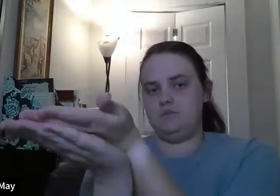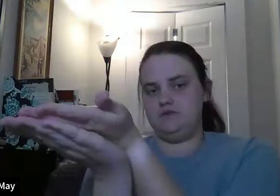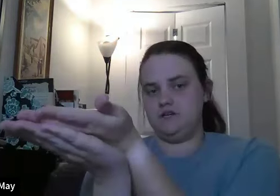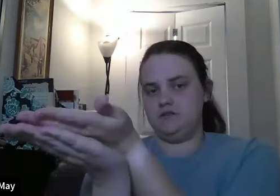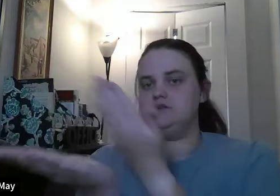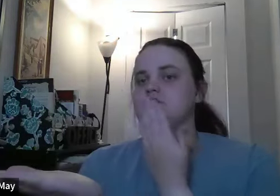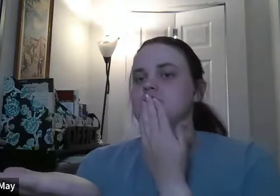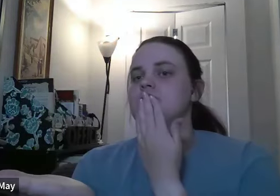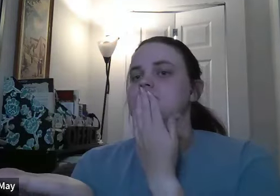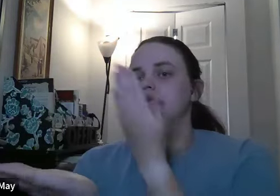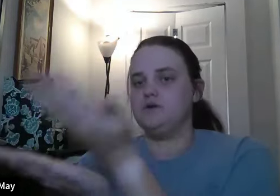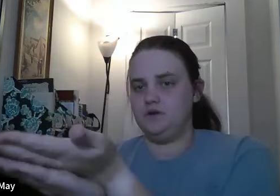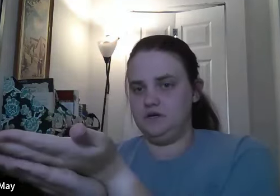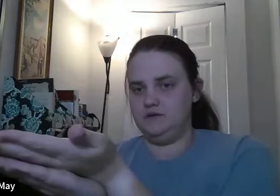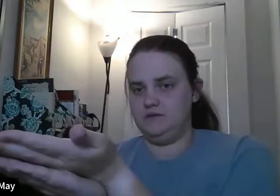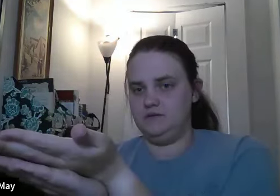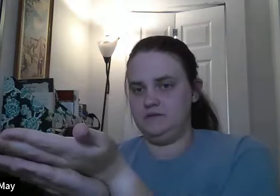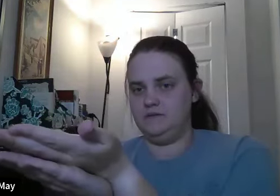of each other. Good.